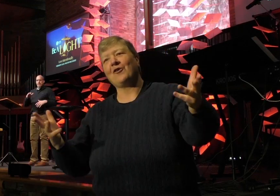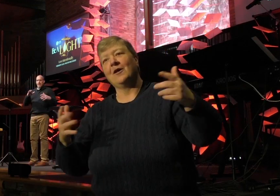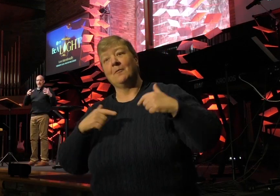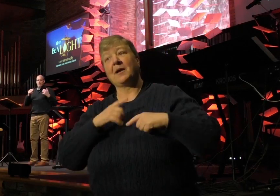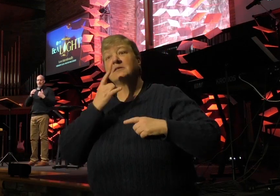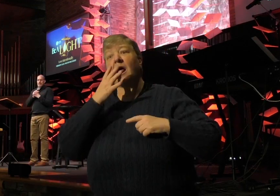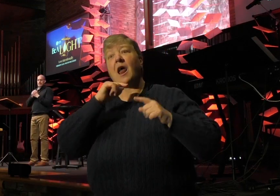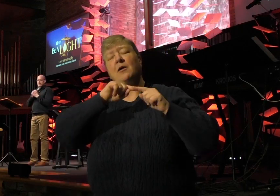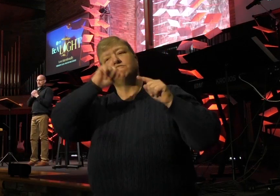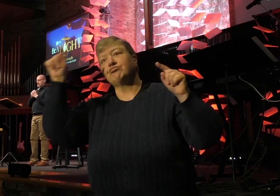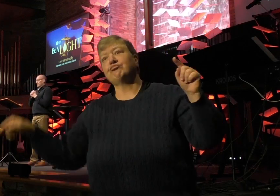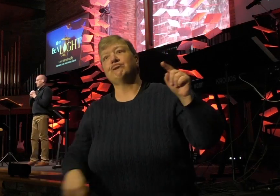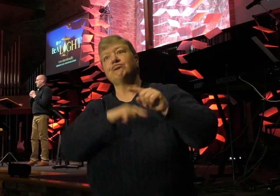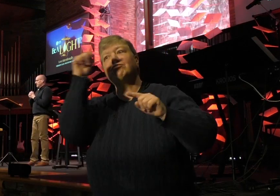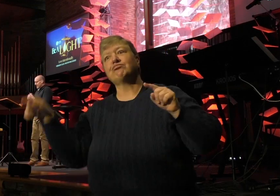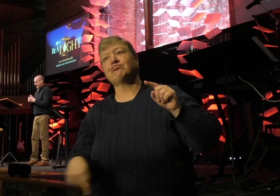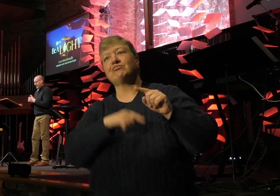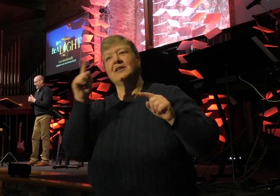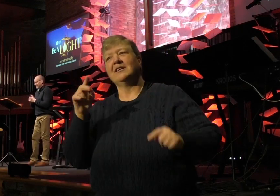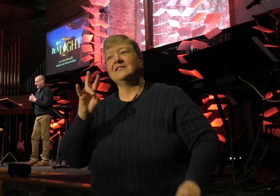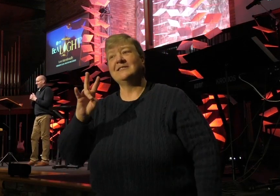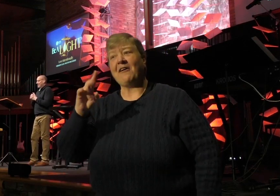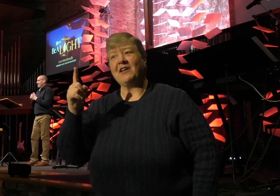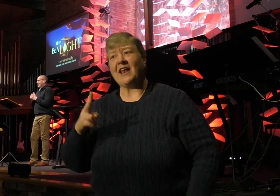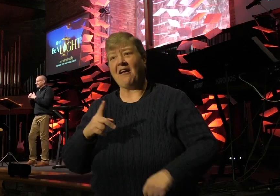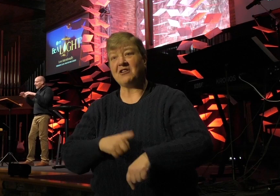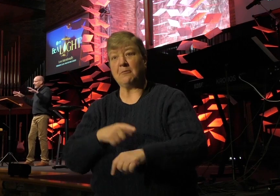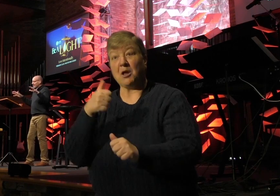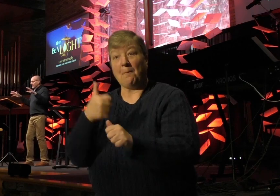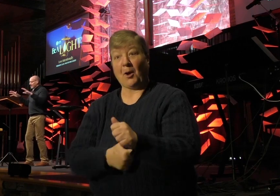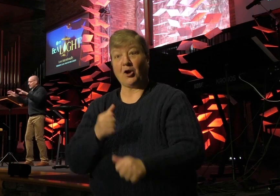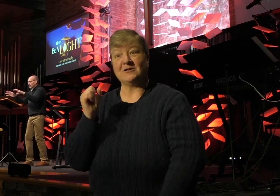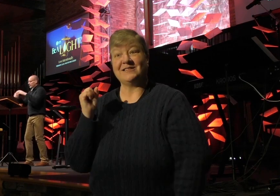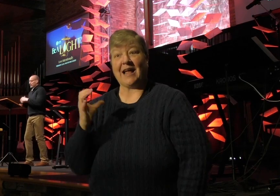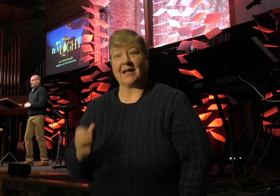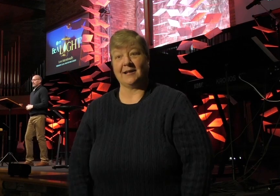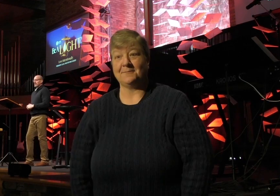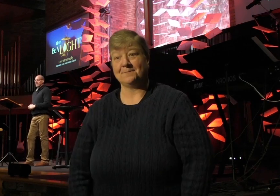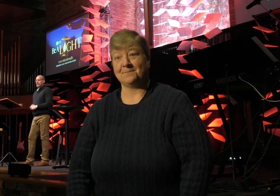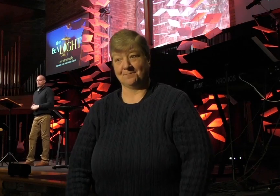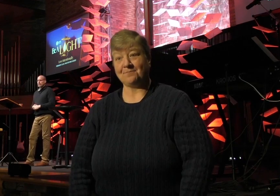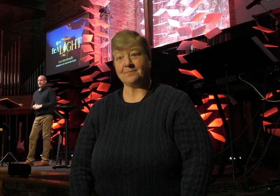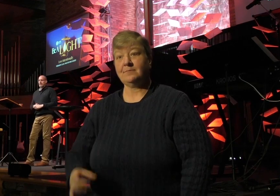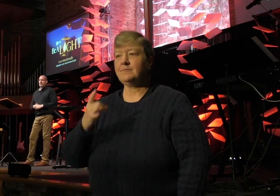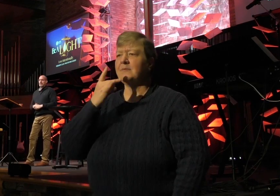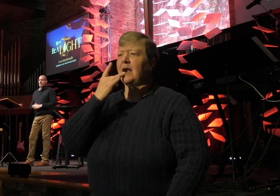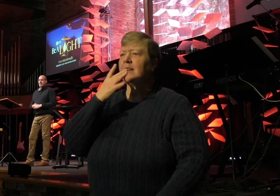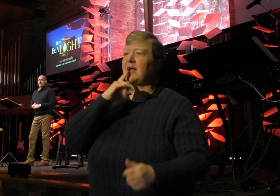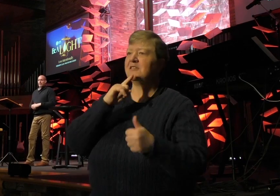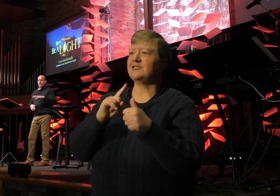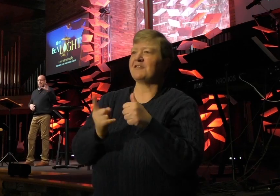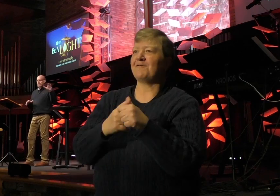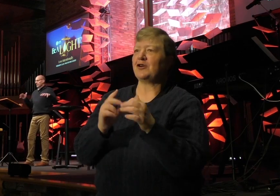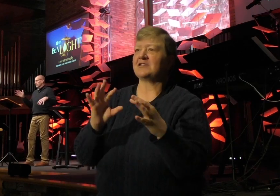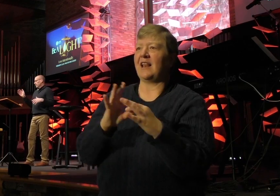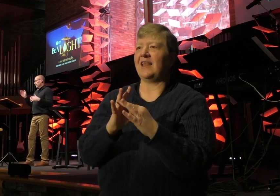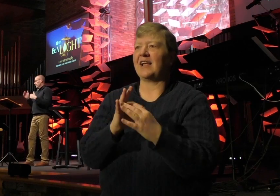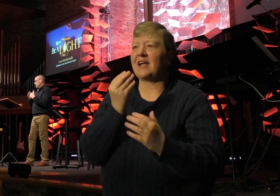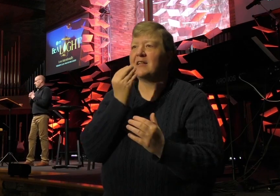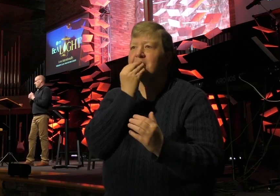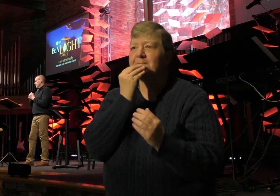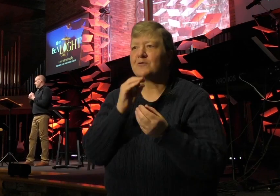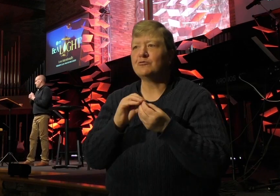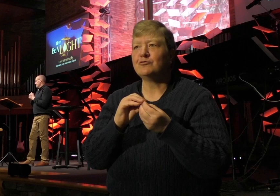the world 7.5 times a second. Light is the first link in the food chain. Without it, there is